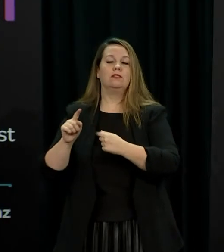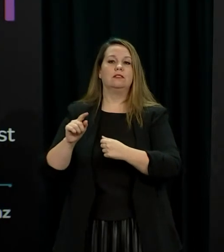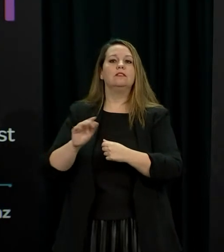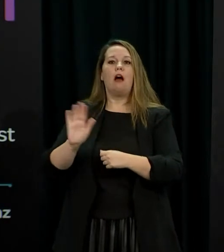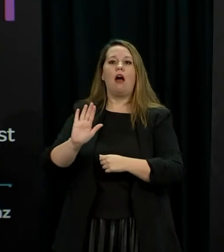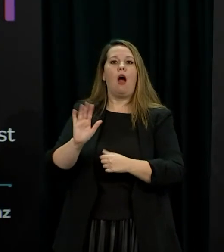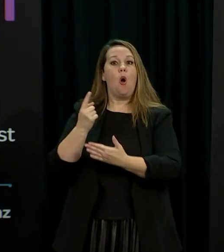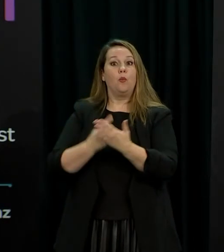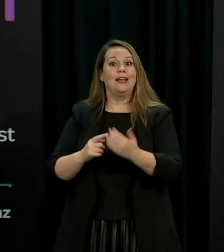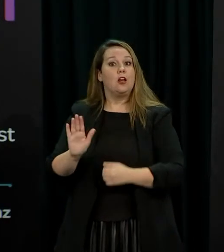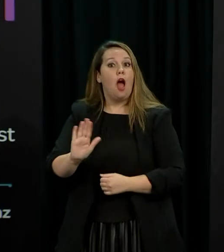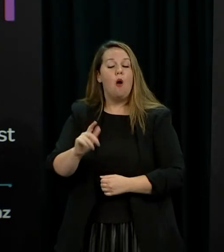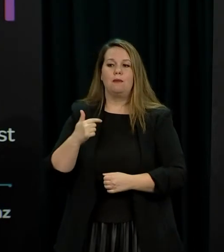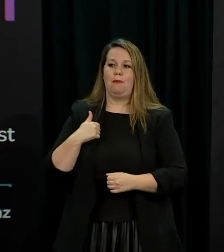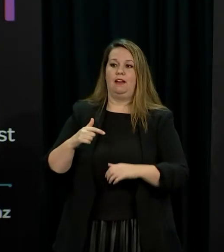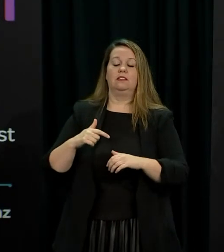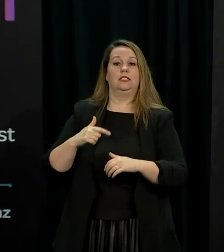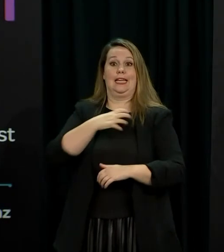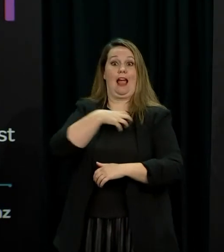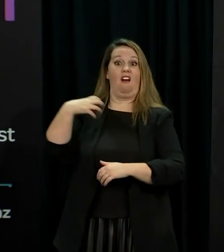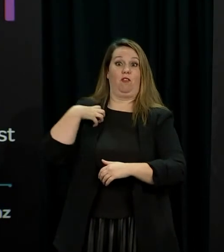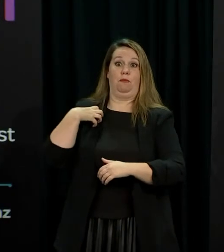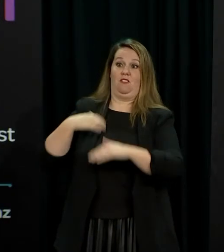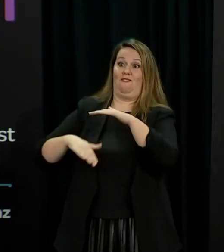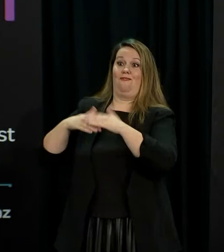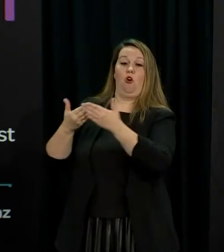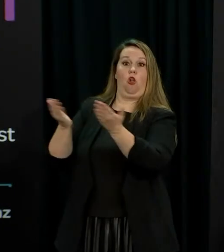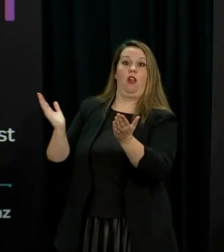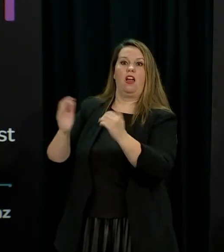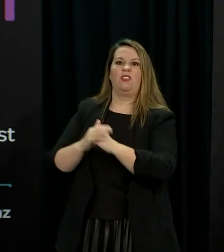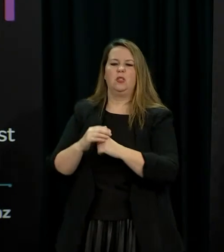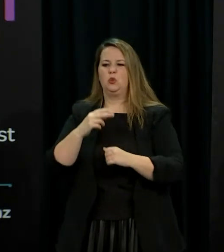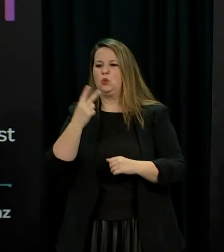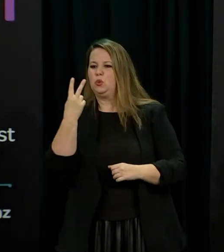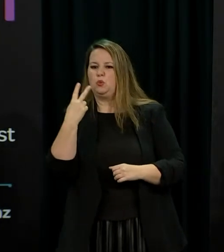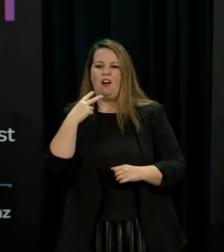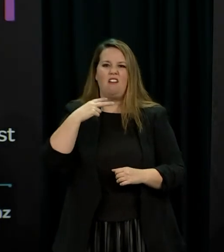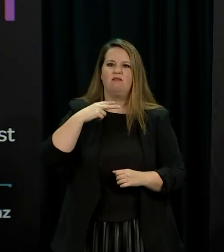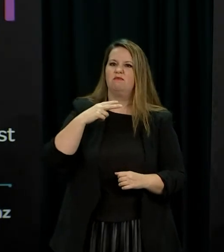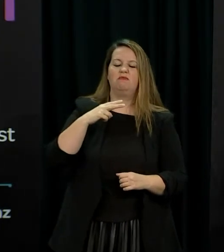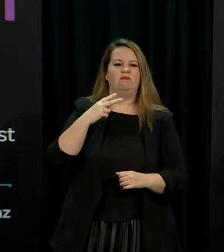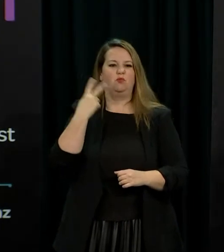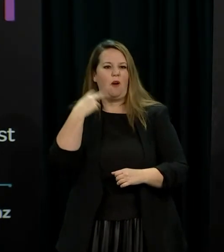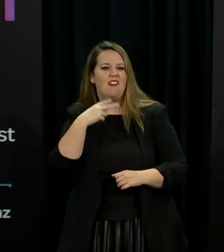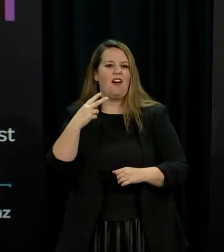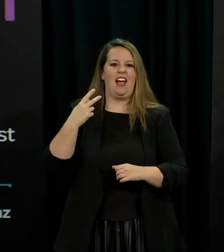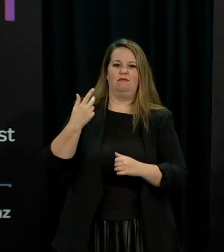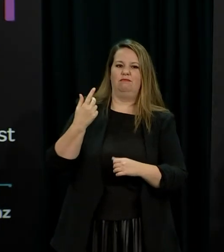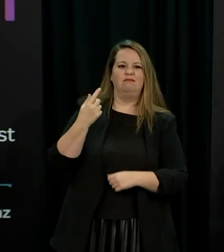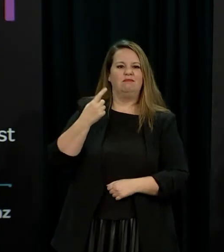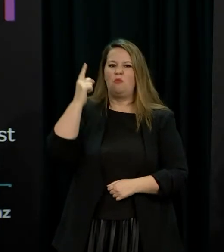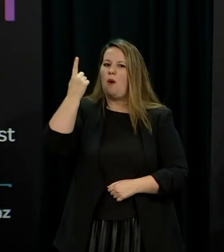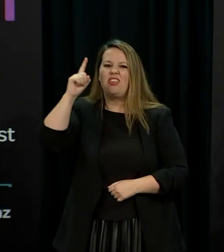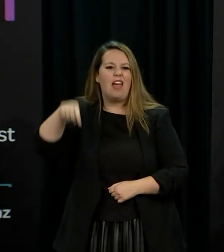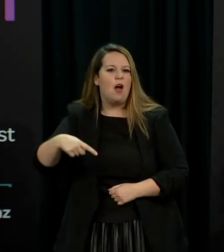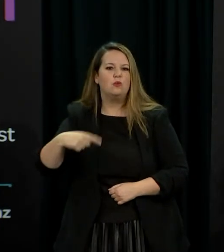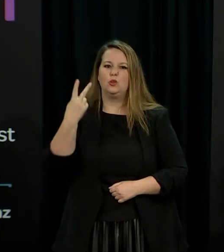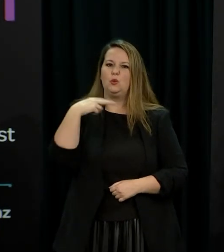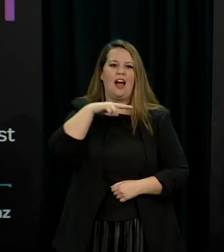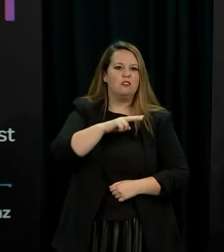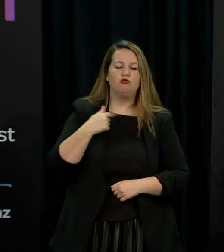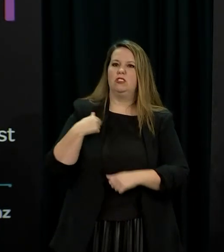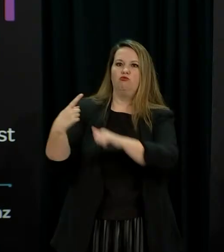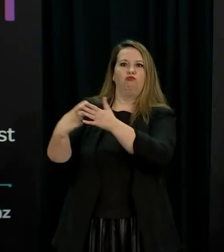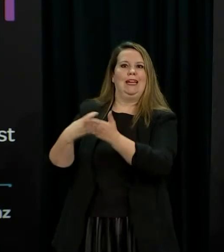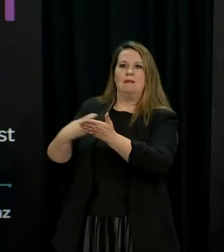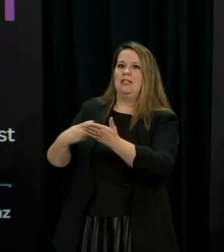still got over something around 12 or 1,300 recommendations from the various reviews that have been done. And many of those pointed out things that we could